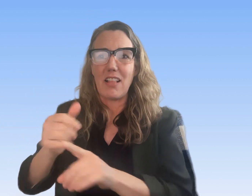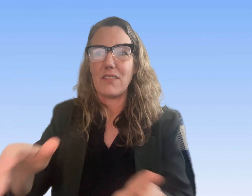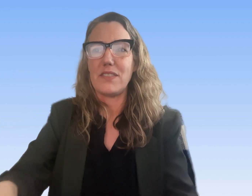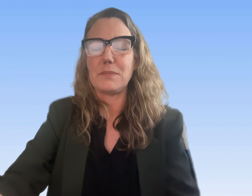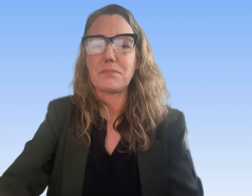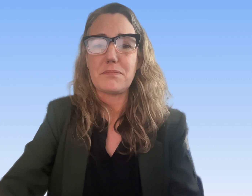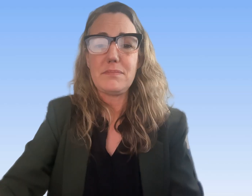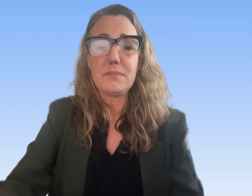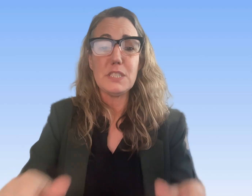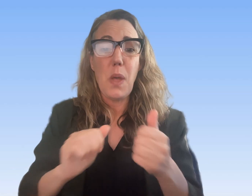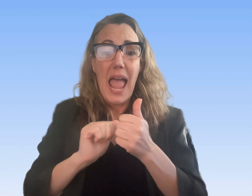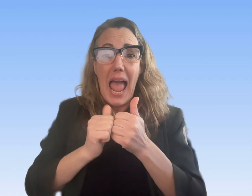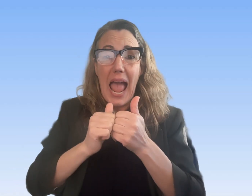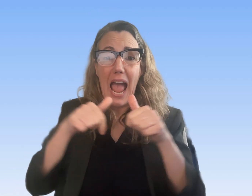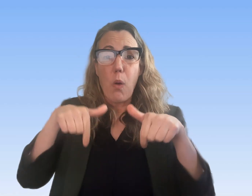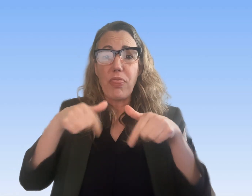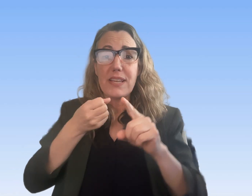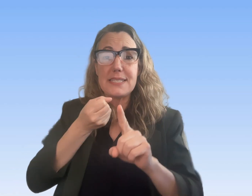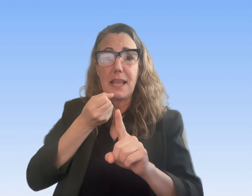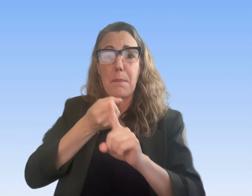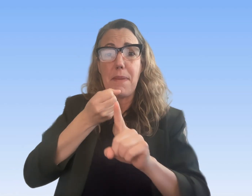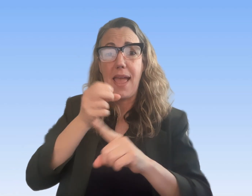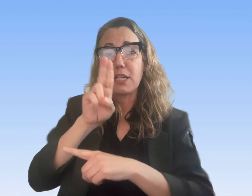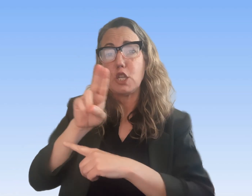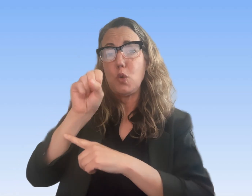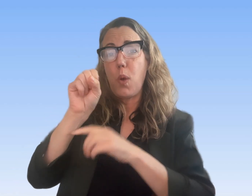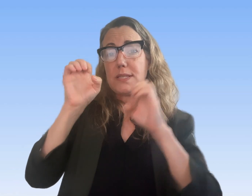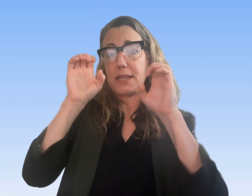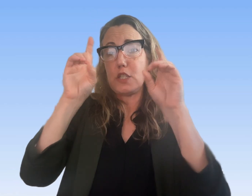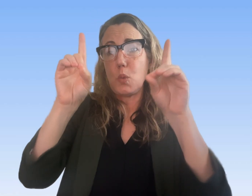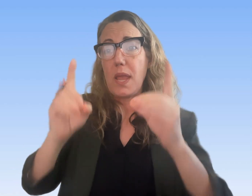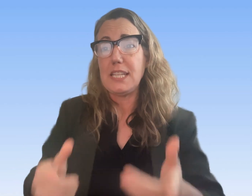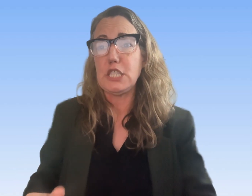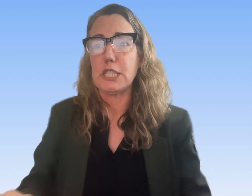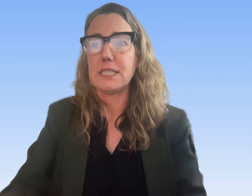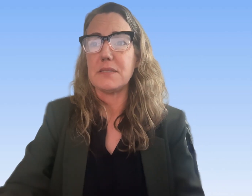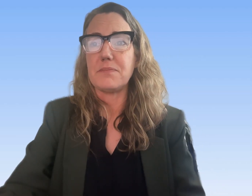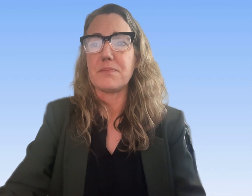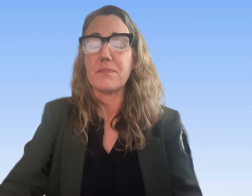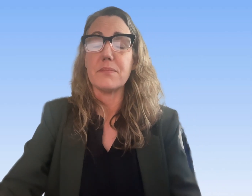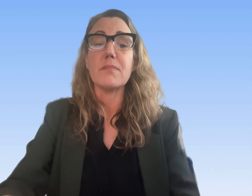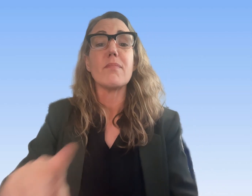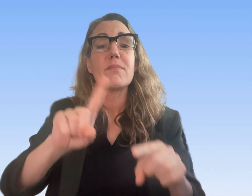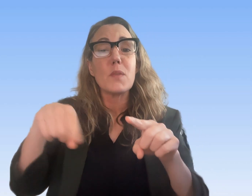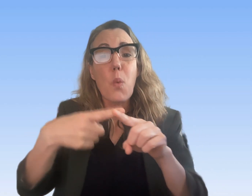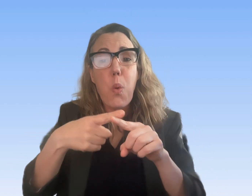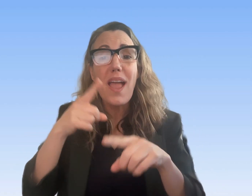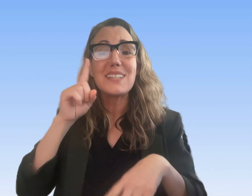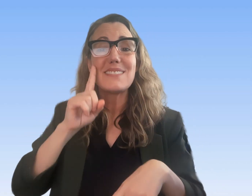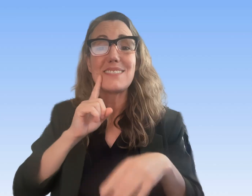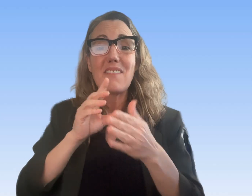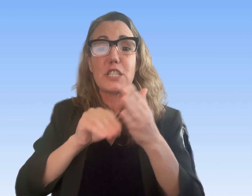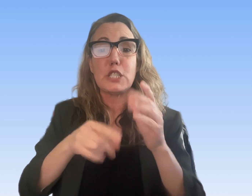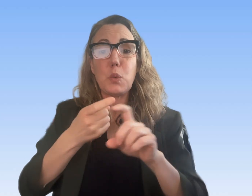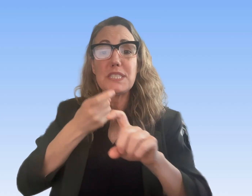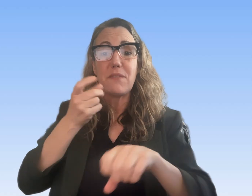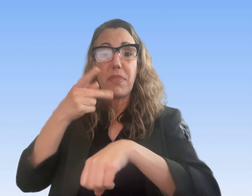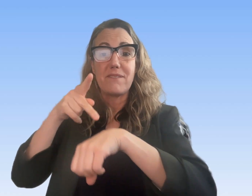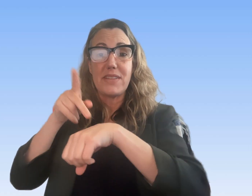itself. How this impacts U.S. education. When deaf students from the